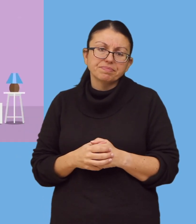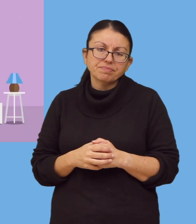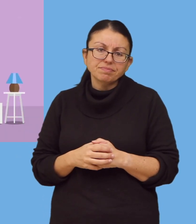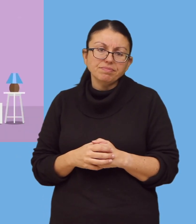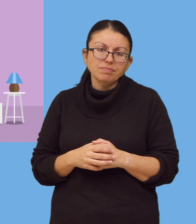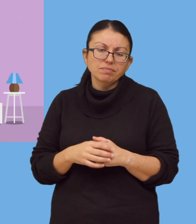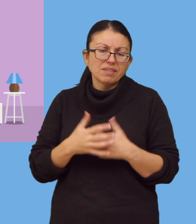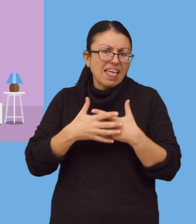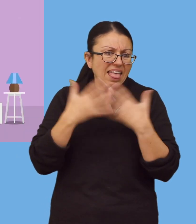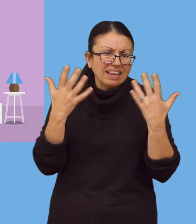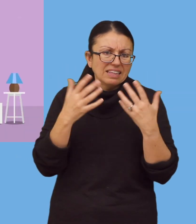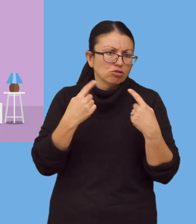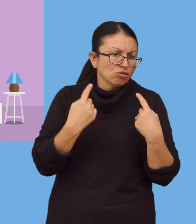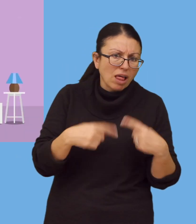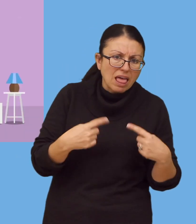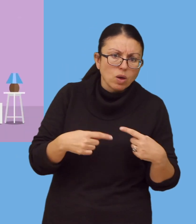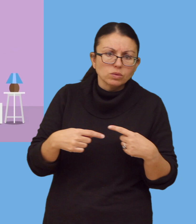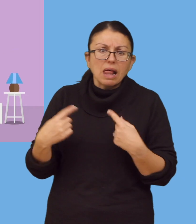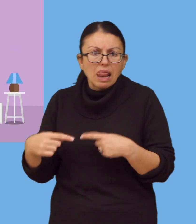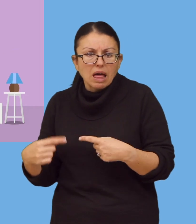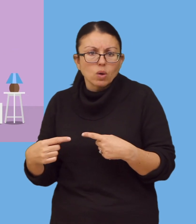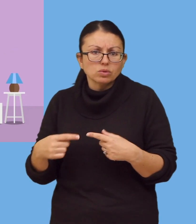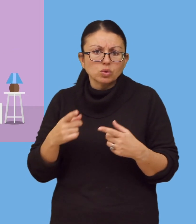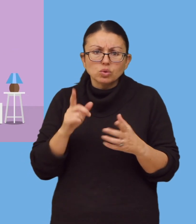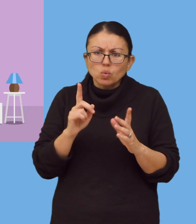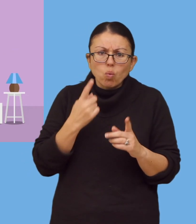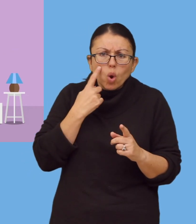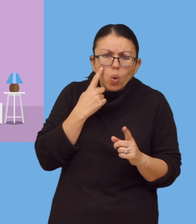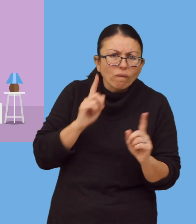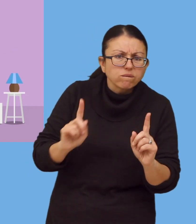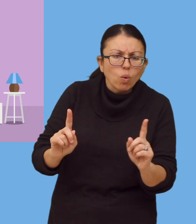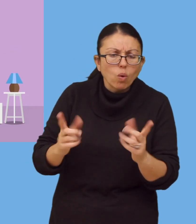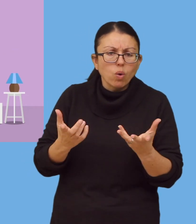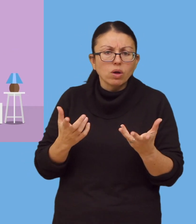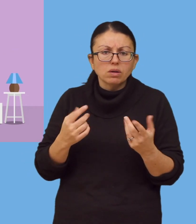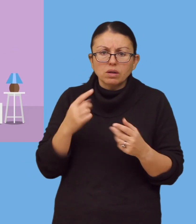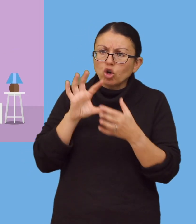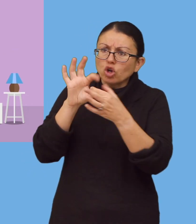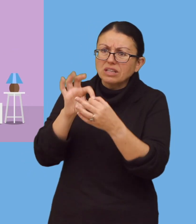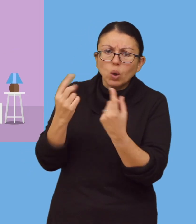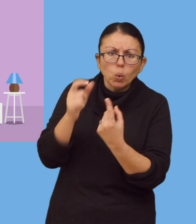This will help show you how your recovery is progressing. Give yourself some goals each day.